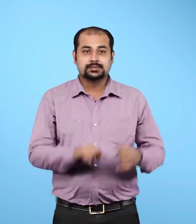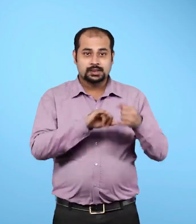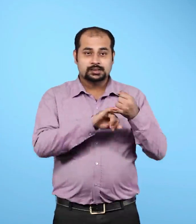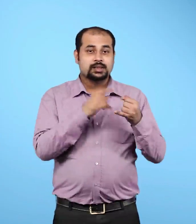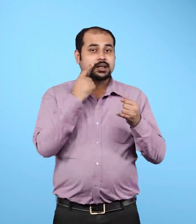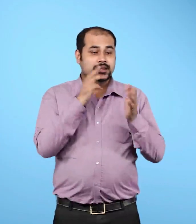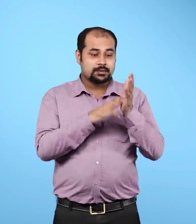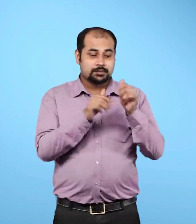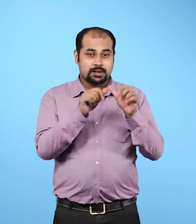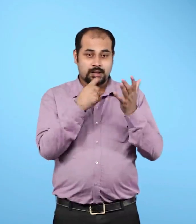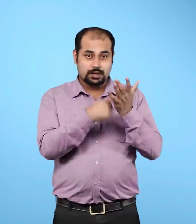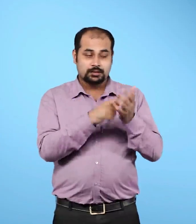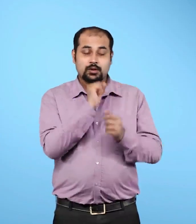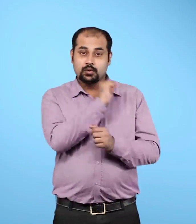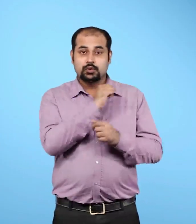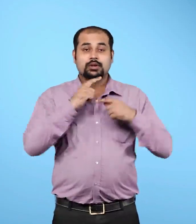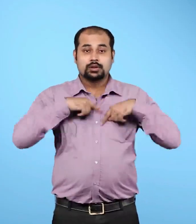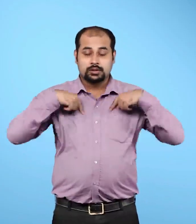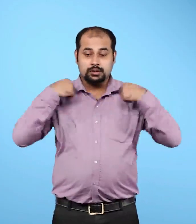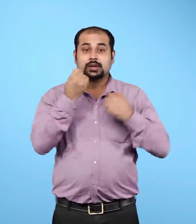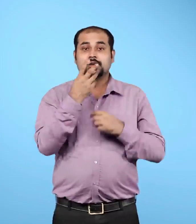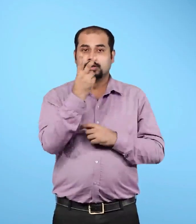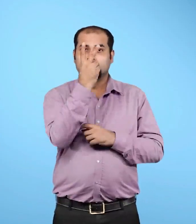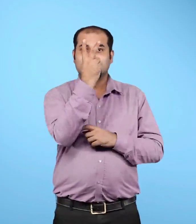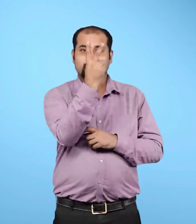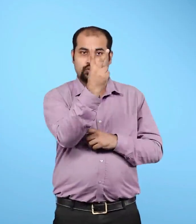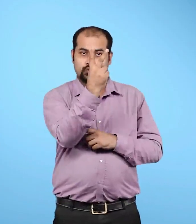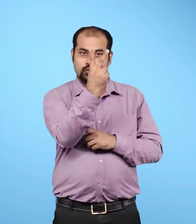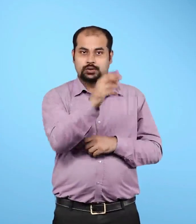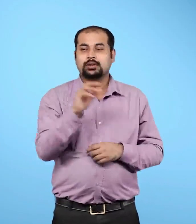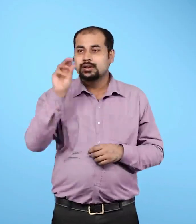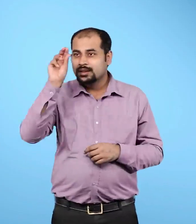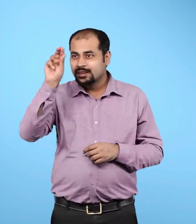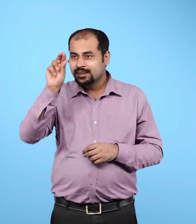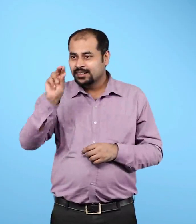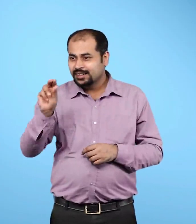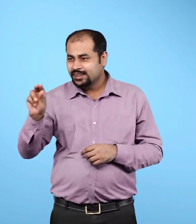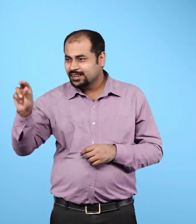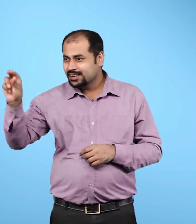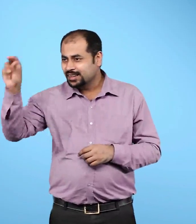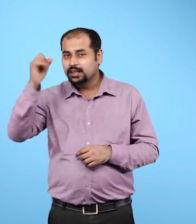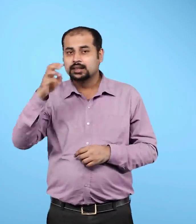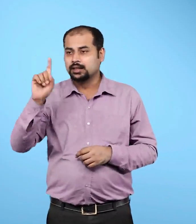Above the line, beads of Simar, 2 necklaces and 11 loose beads.